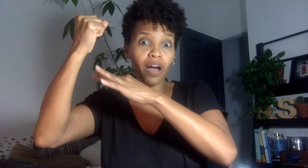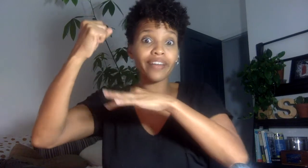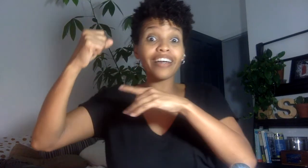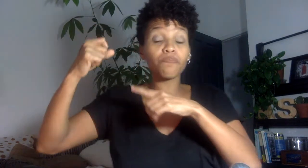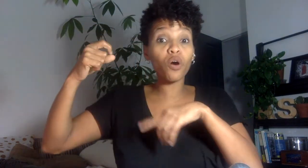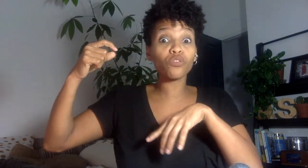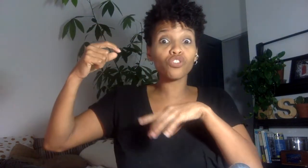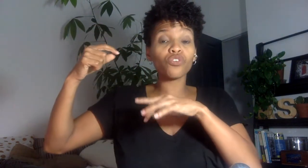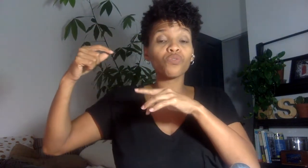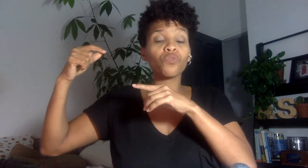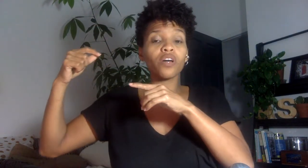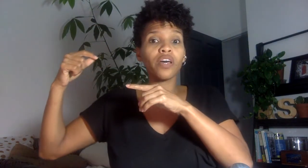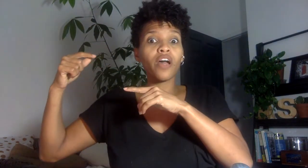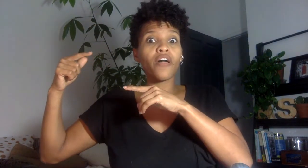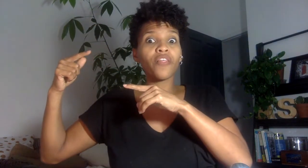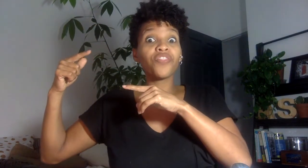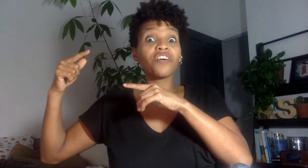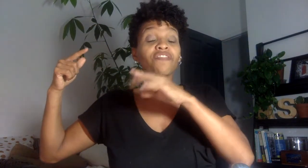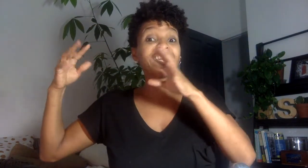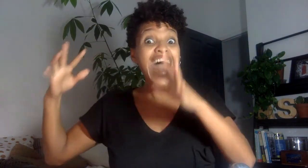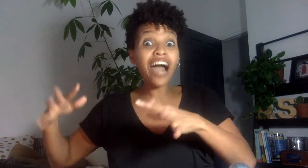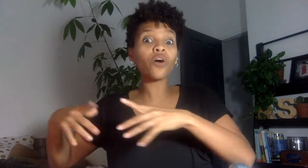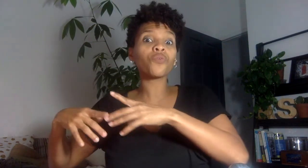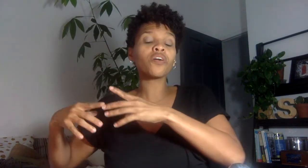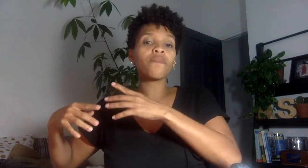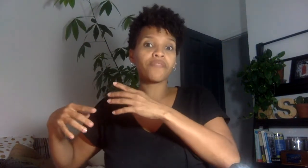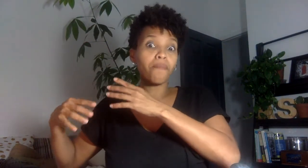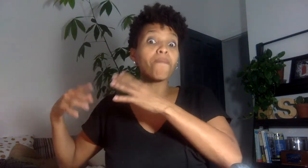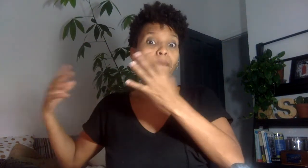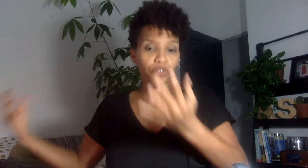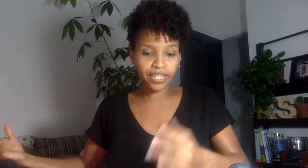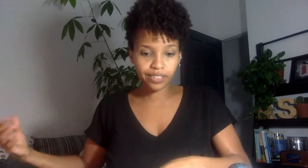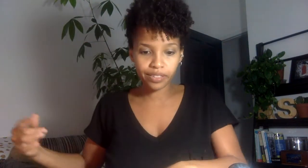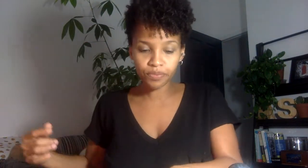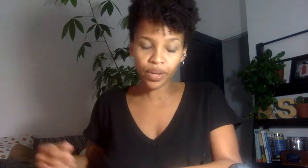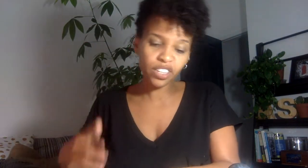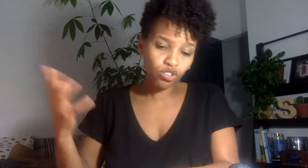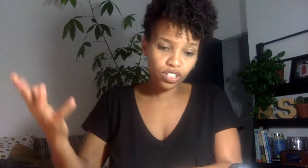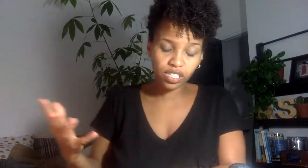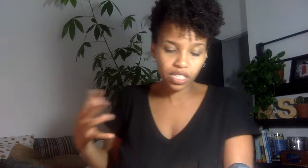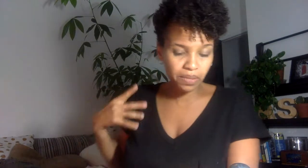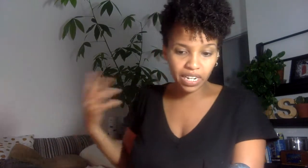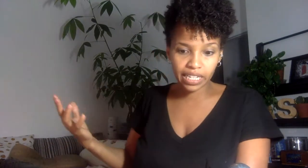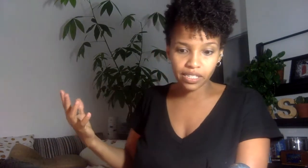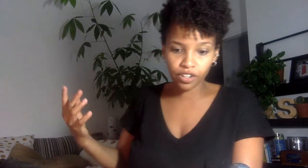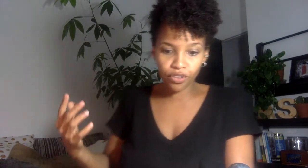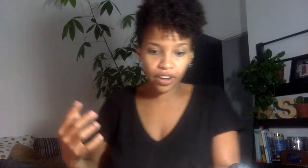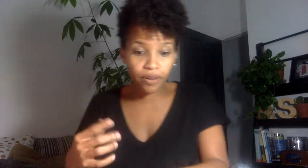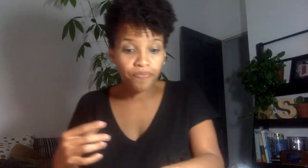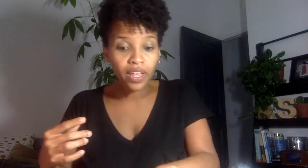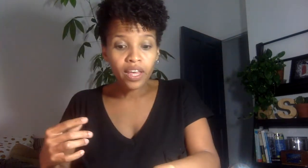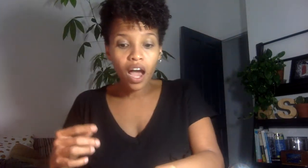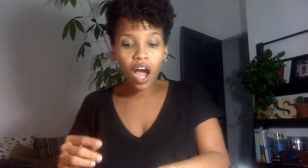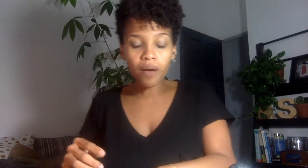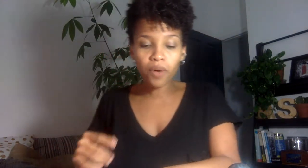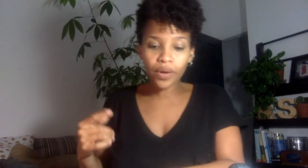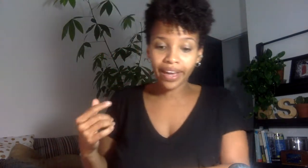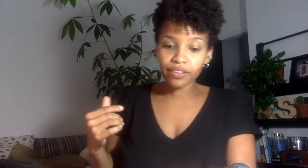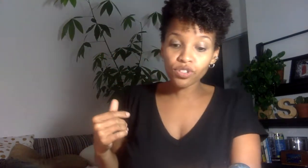as opposed to the noun memories. Okay, so just something to consider there. Okay,